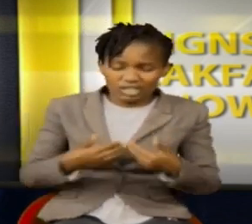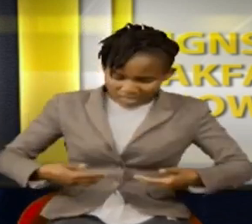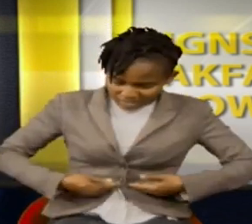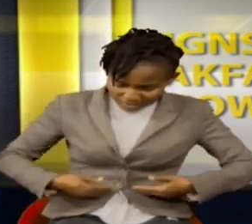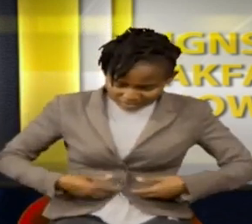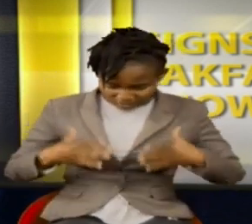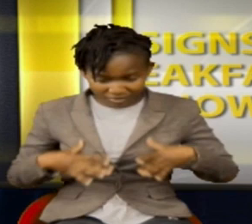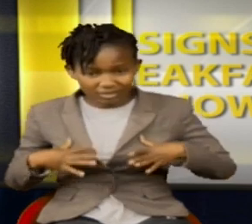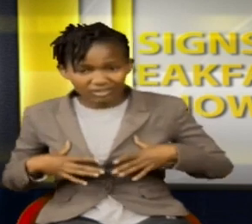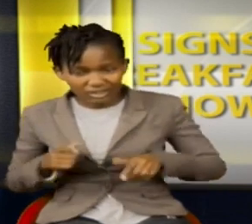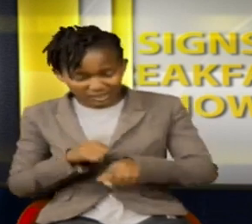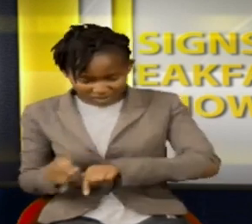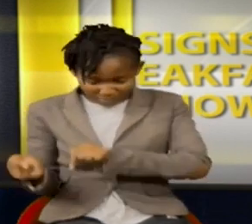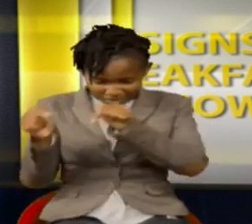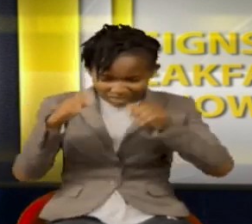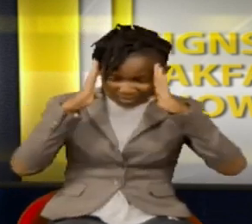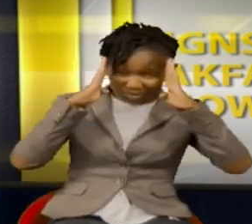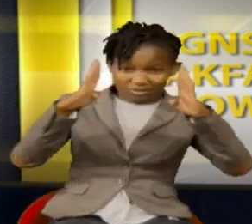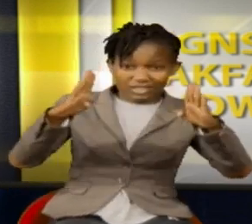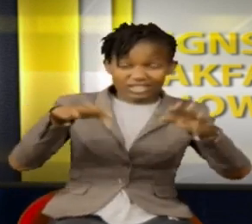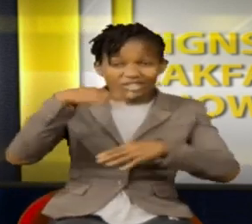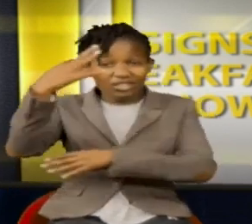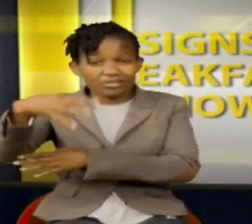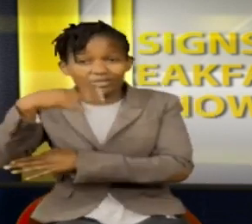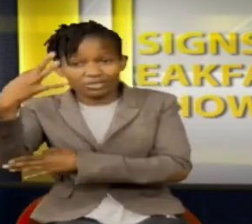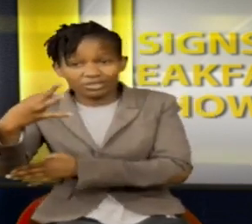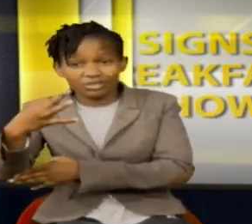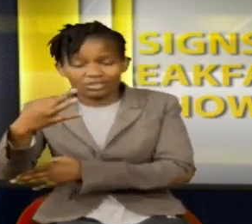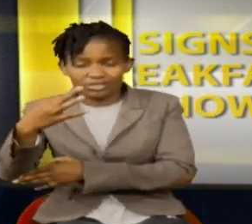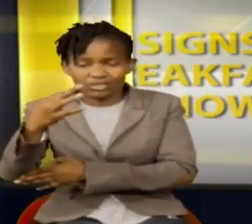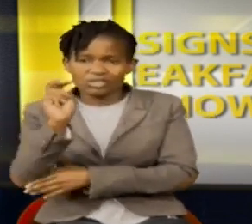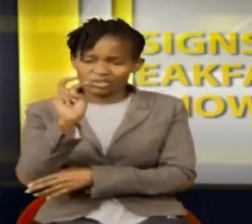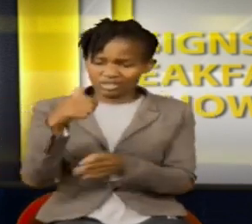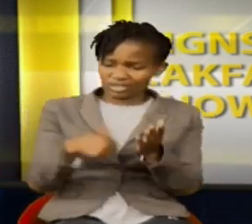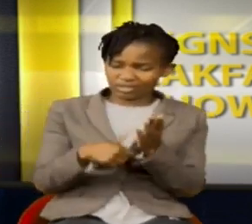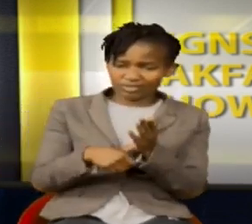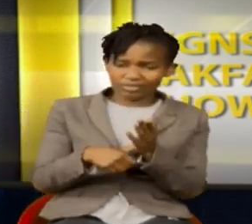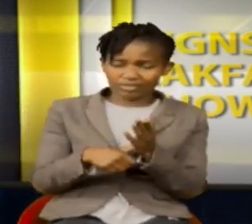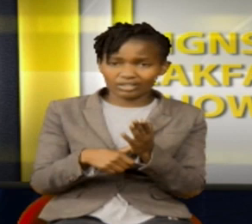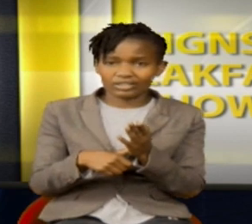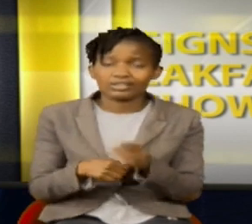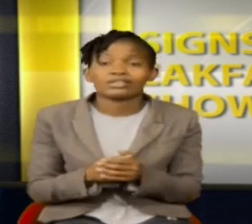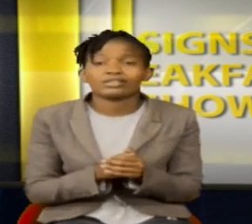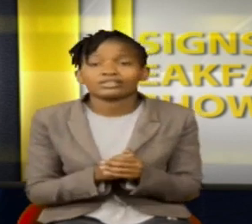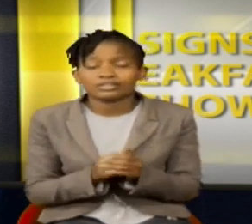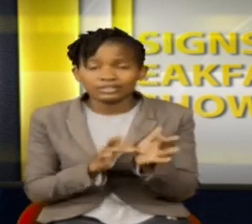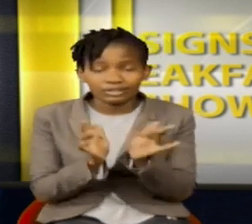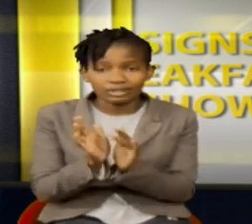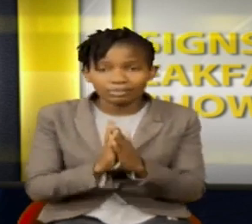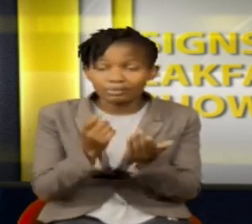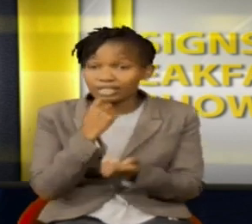people when it comes to focusing on their future? Exactly. Now you see that the problem comes in with the idleness. Even as the Bible